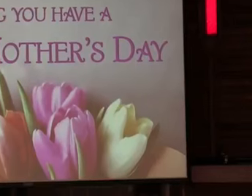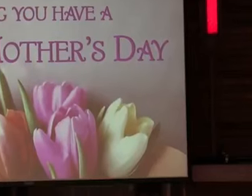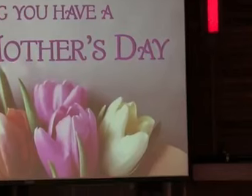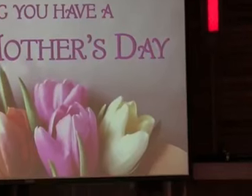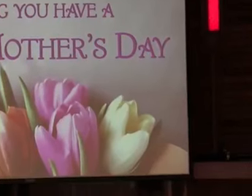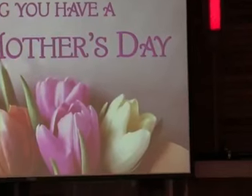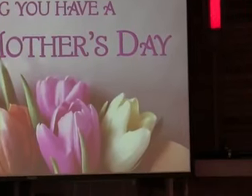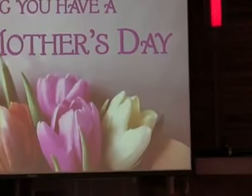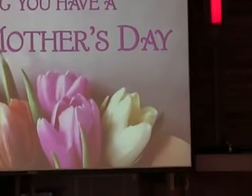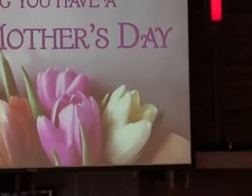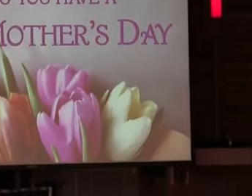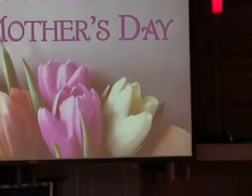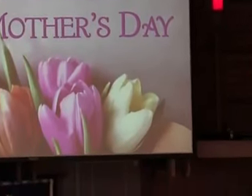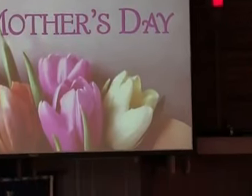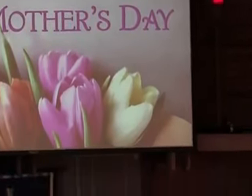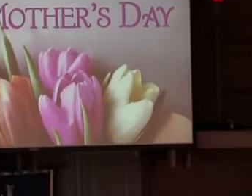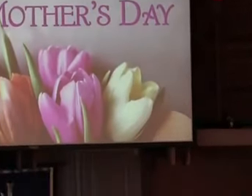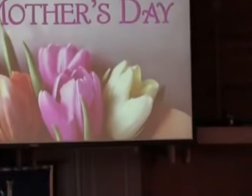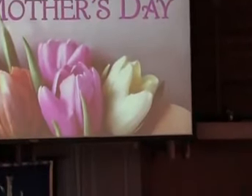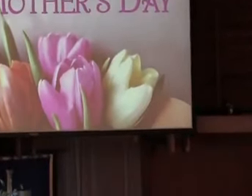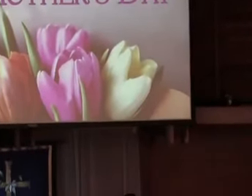bless you. Amen.